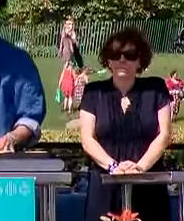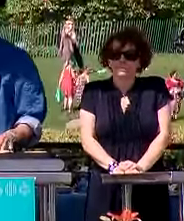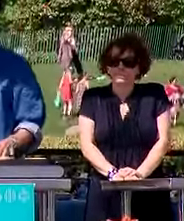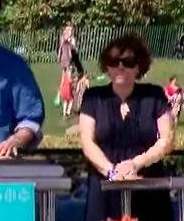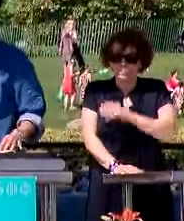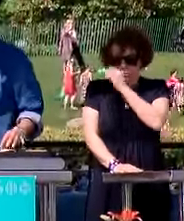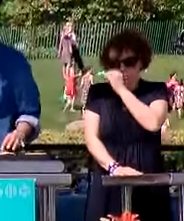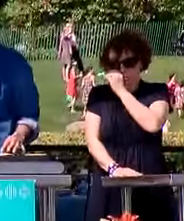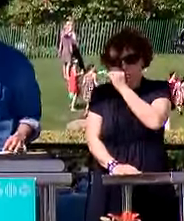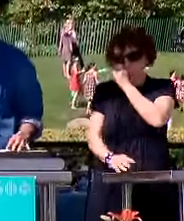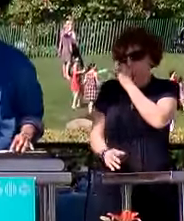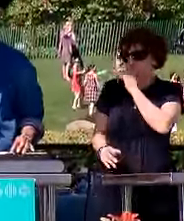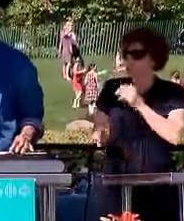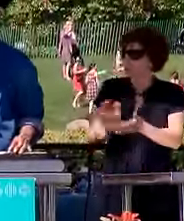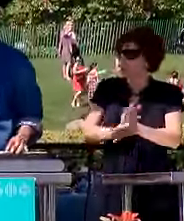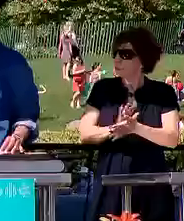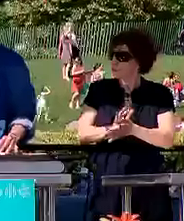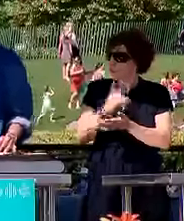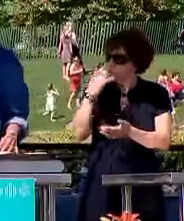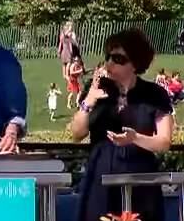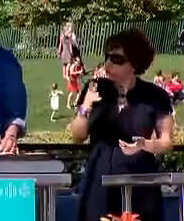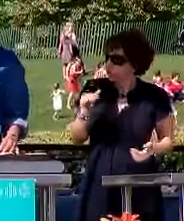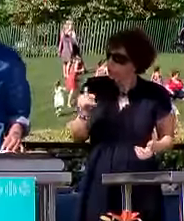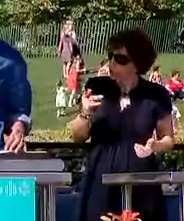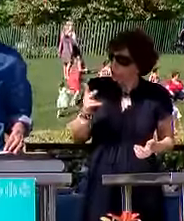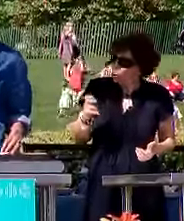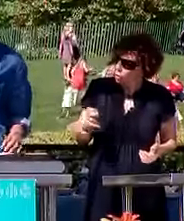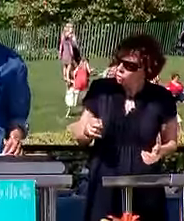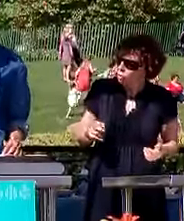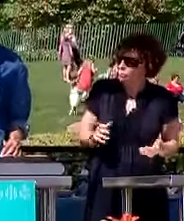And you put cheese down for glue.